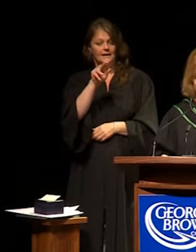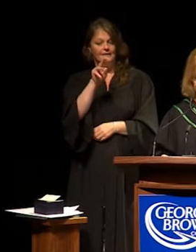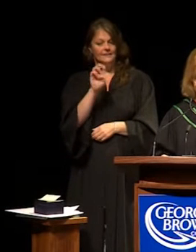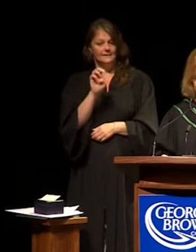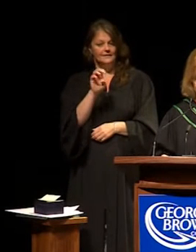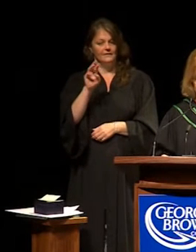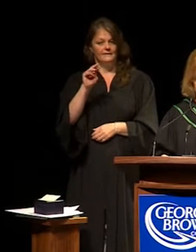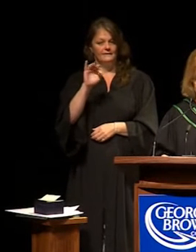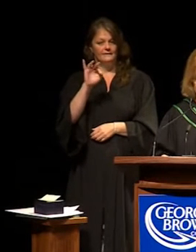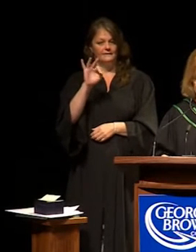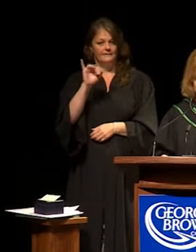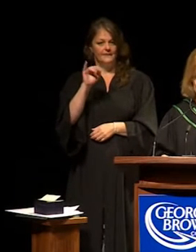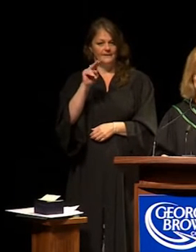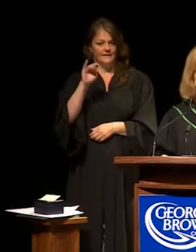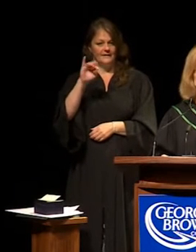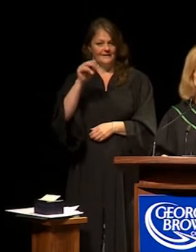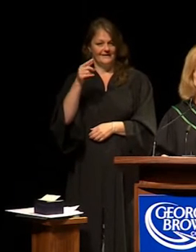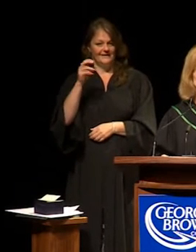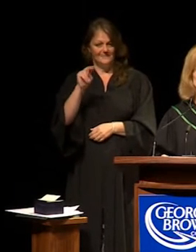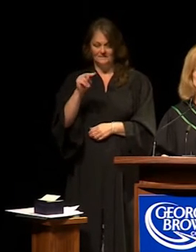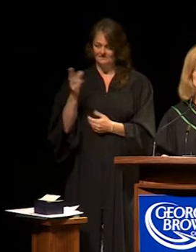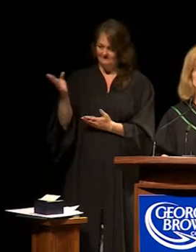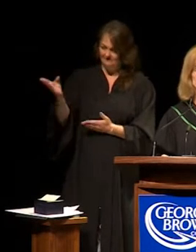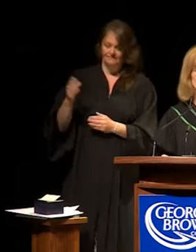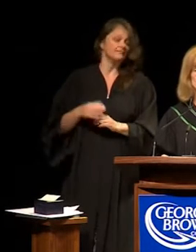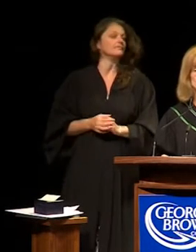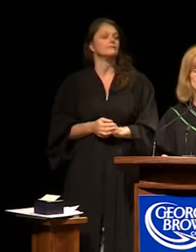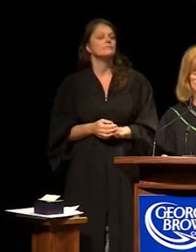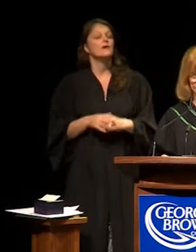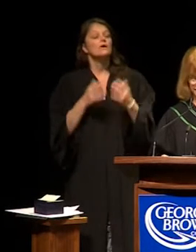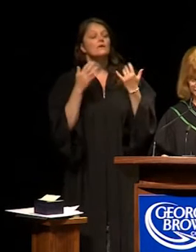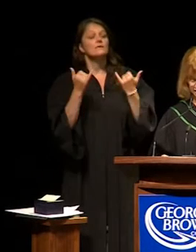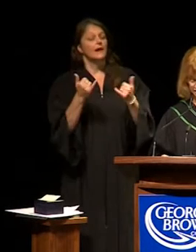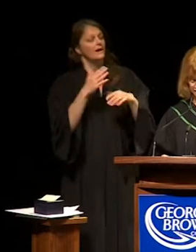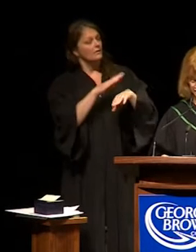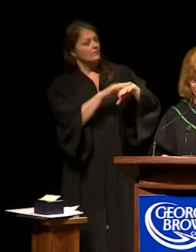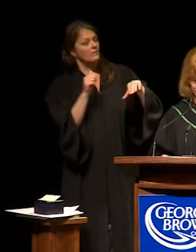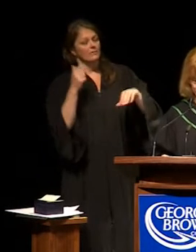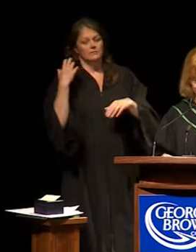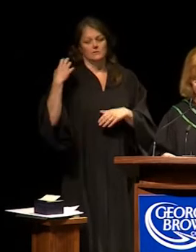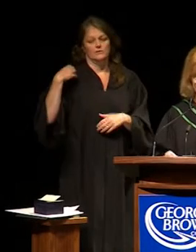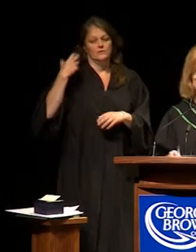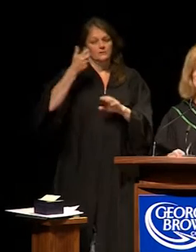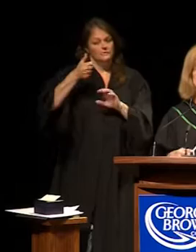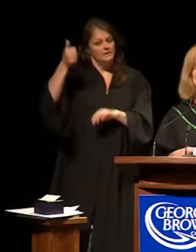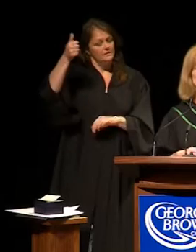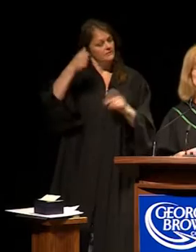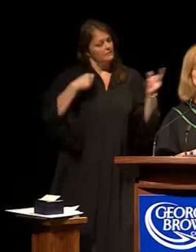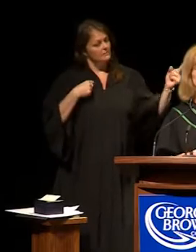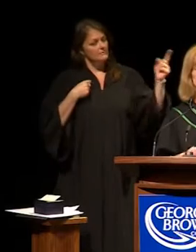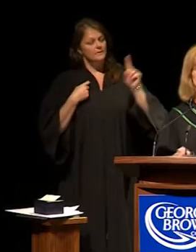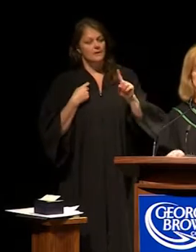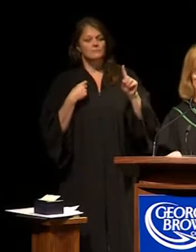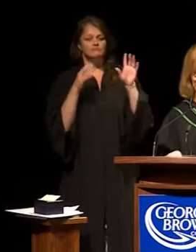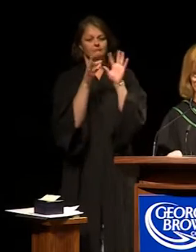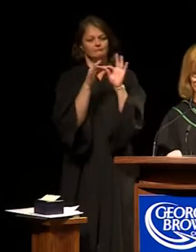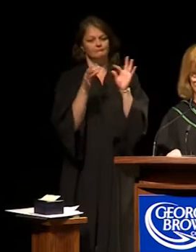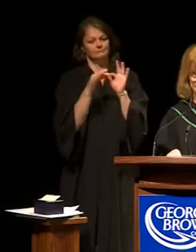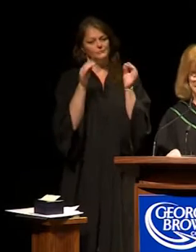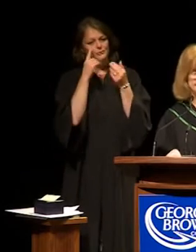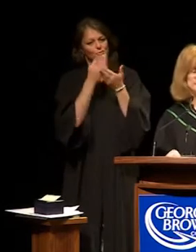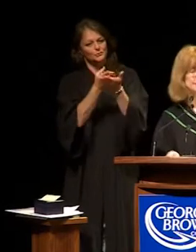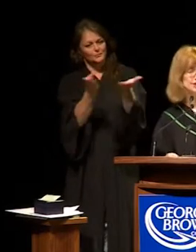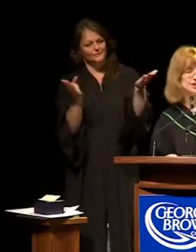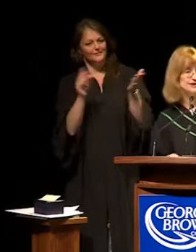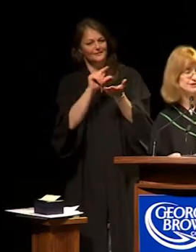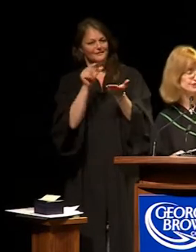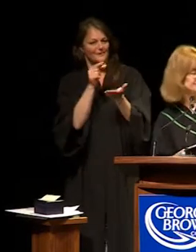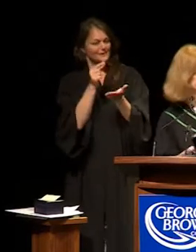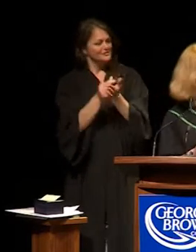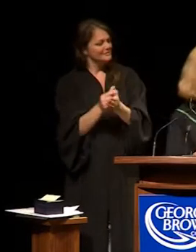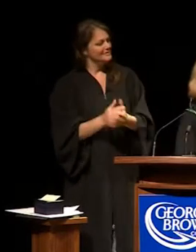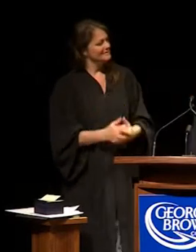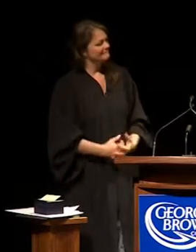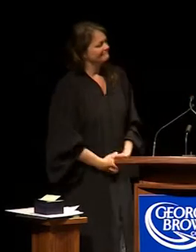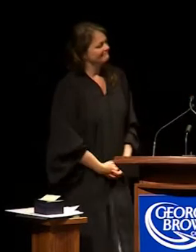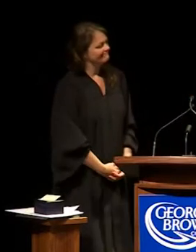Finnegan. I now invite Chancellor Sally Horsfall Eaton to address the graduating class. Madam